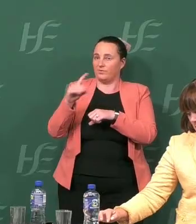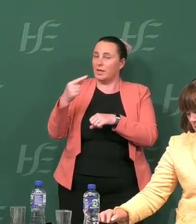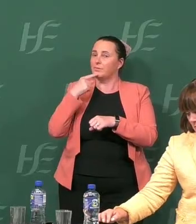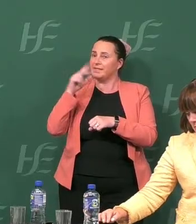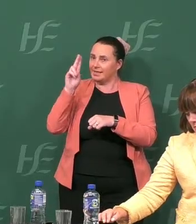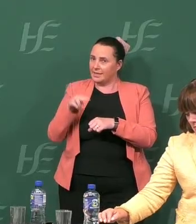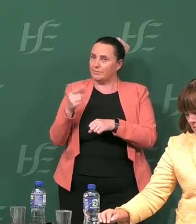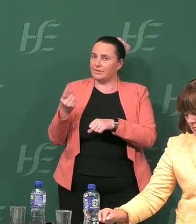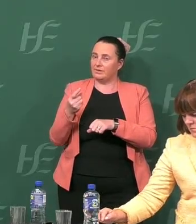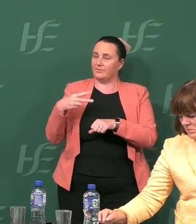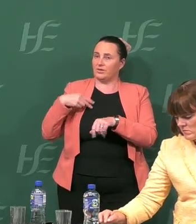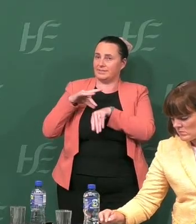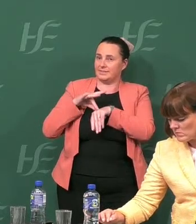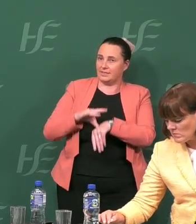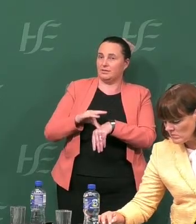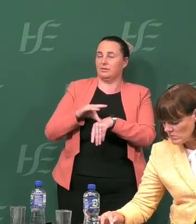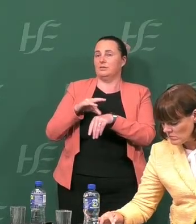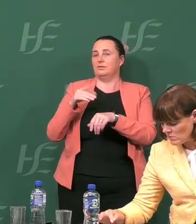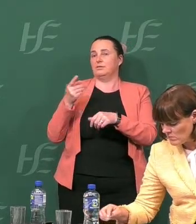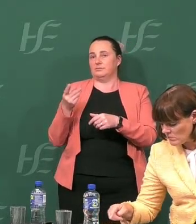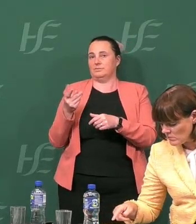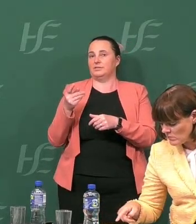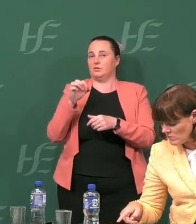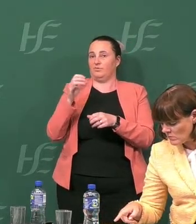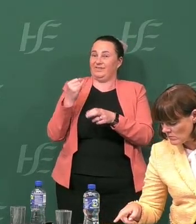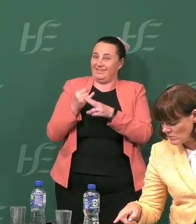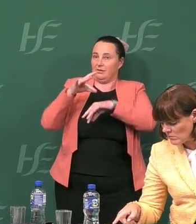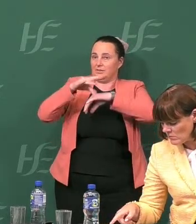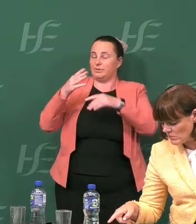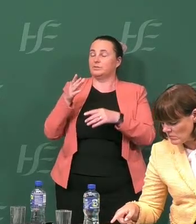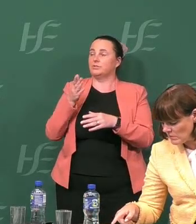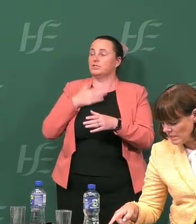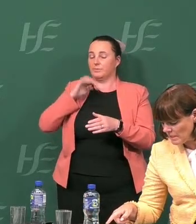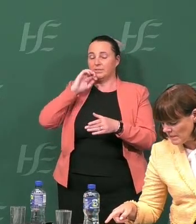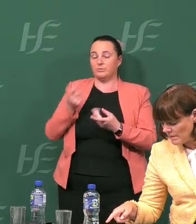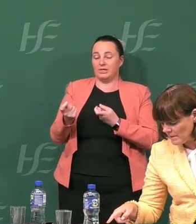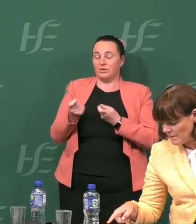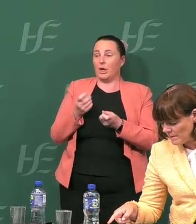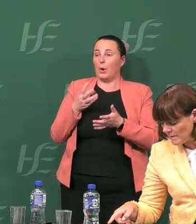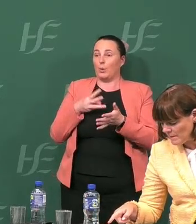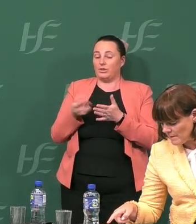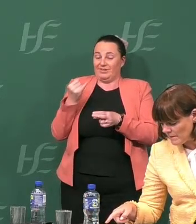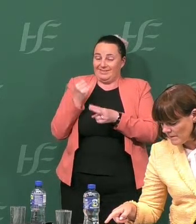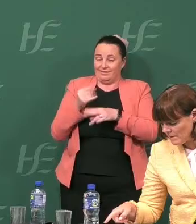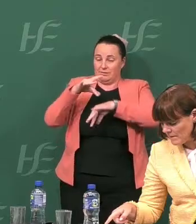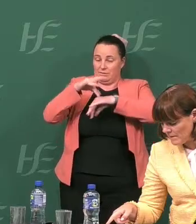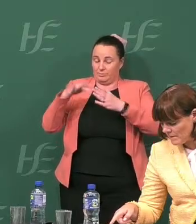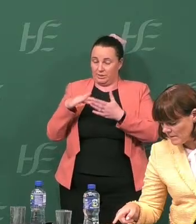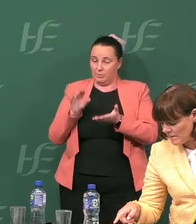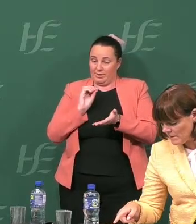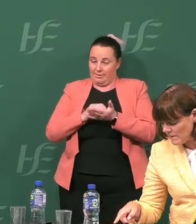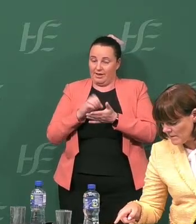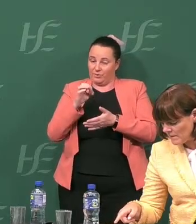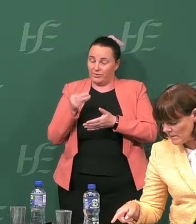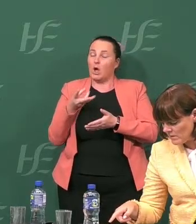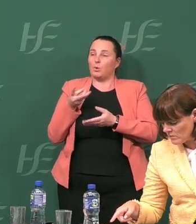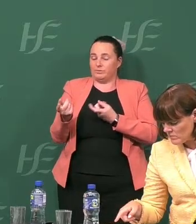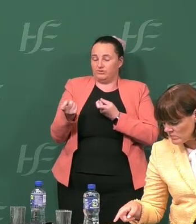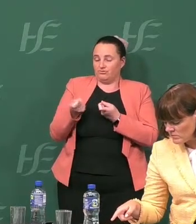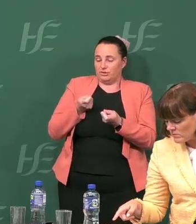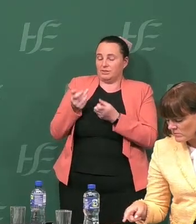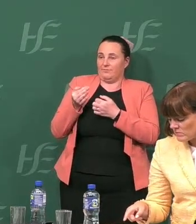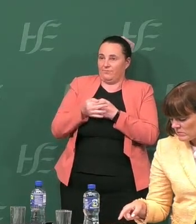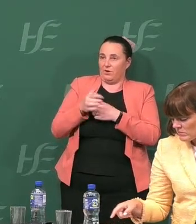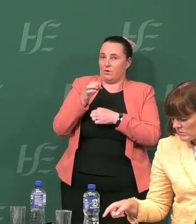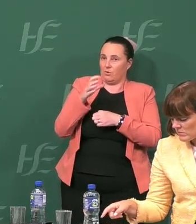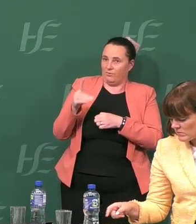hospital with COVID. So just to make the point again, once you're in hospital with COVID, you'll be treated with COVID, and we have to put